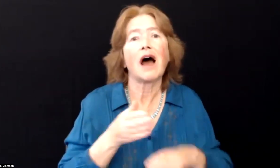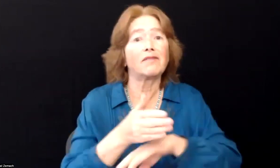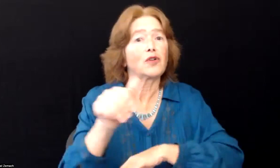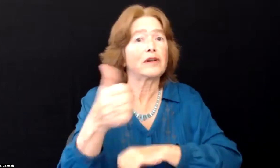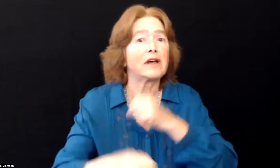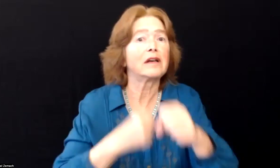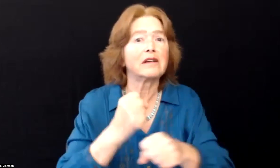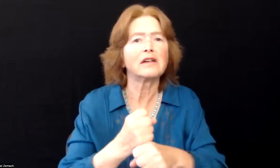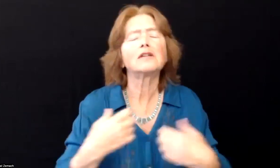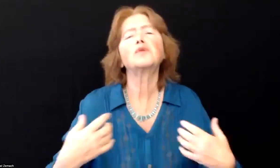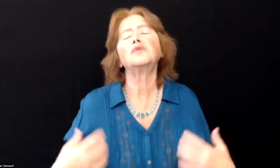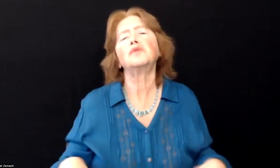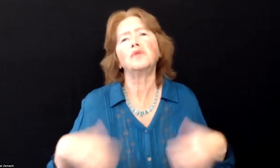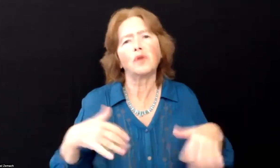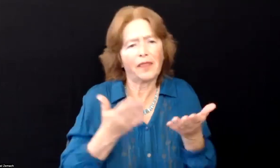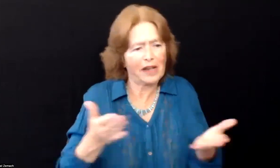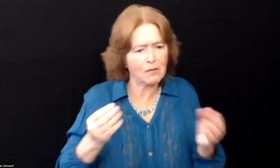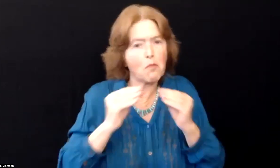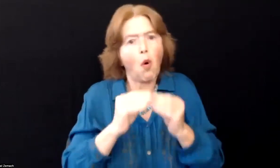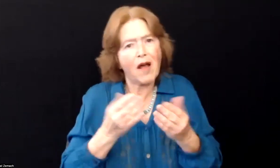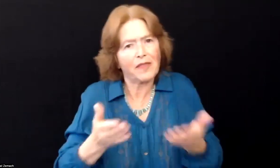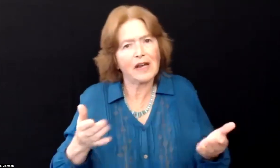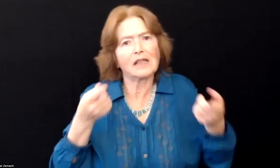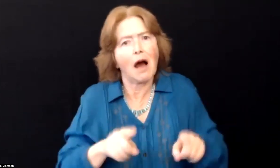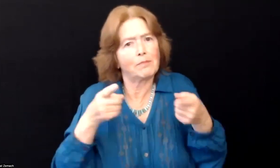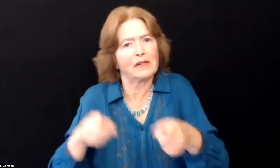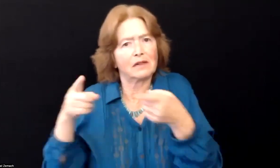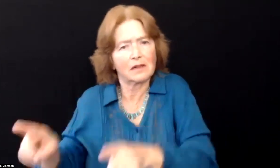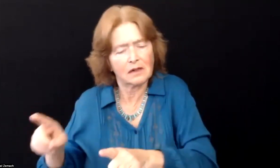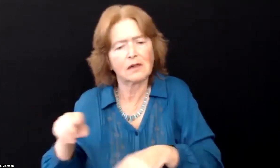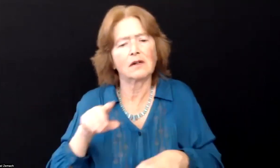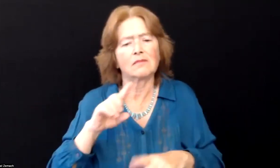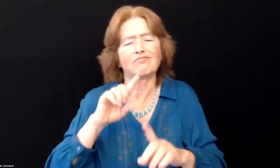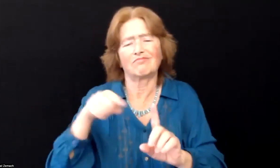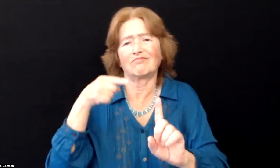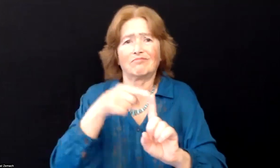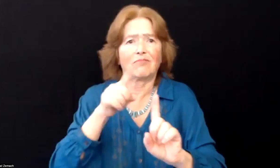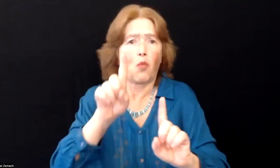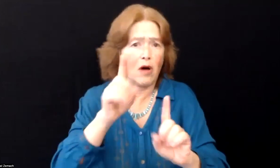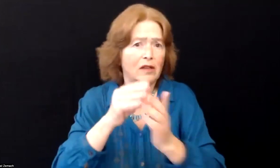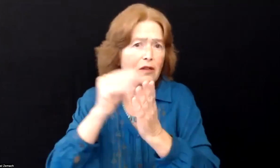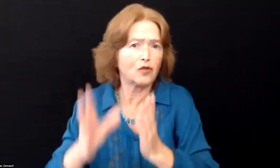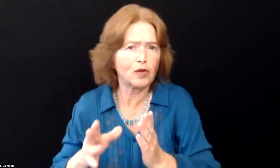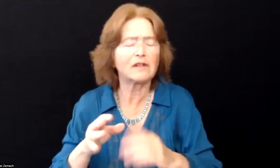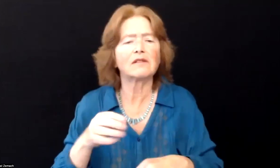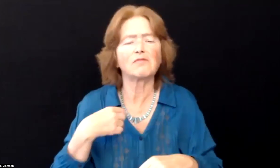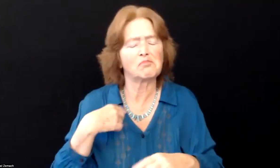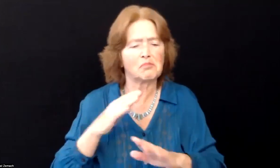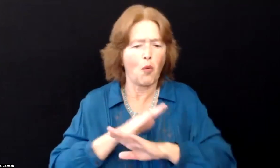clear in my 9th year of book. And then, so more things were happening. So for example, one